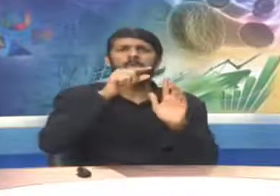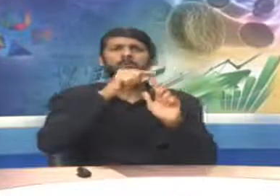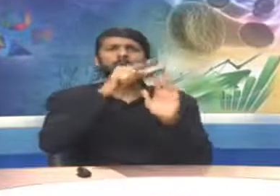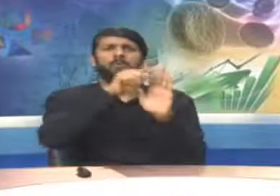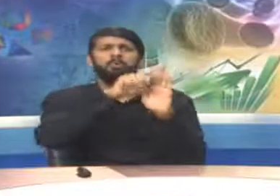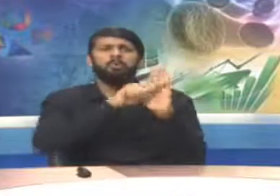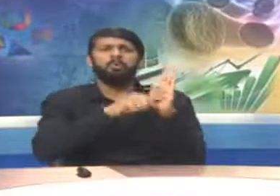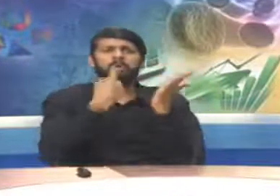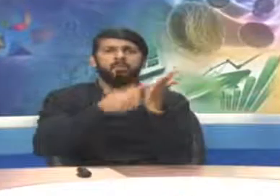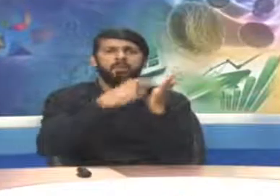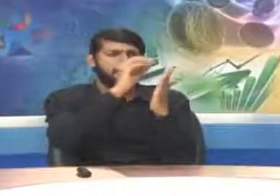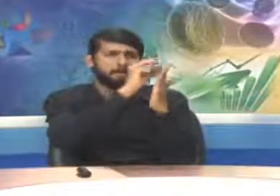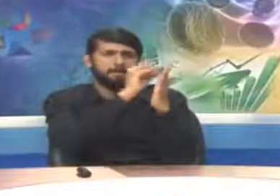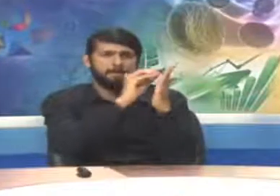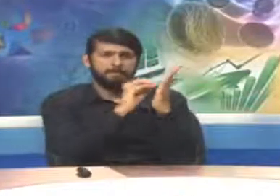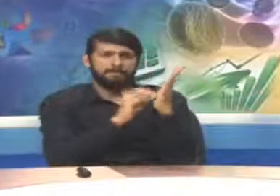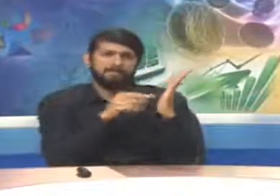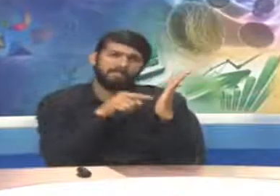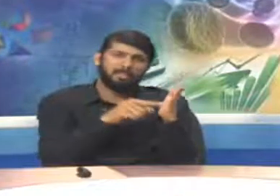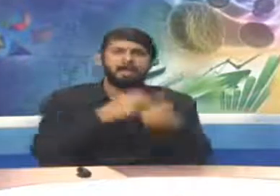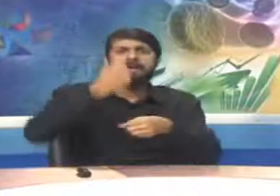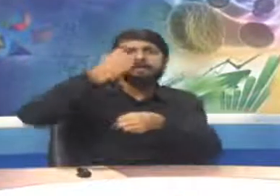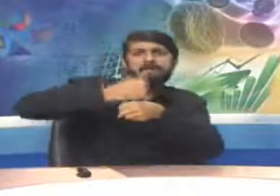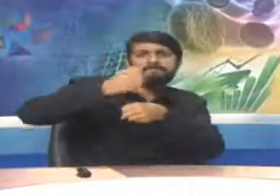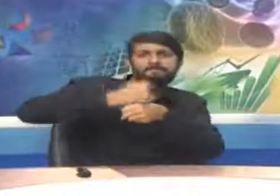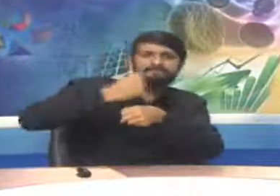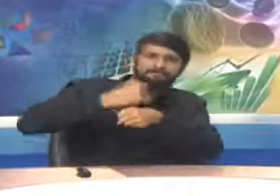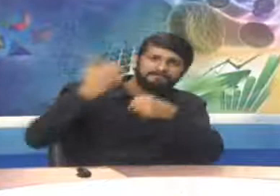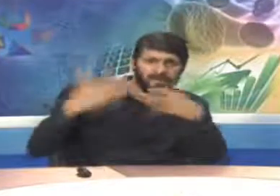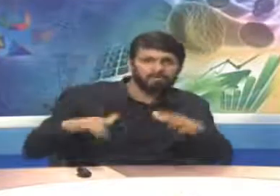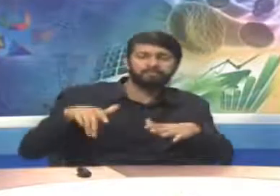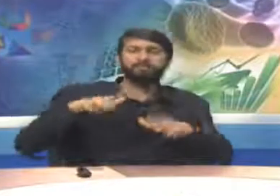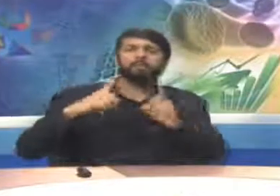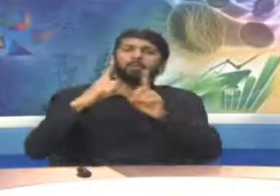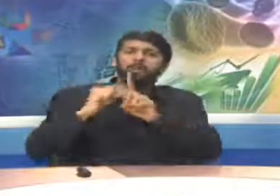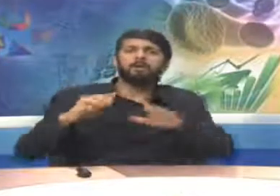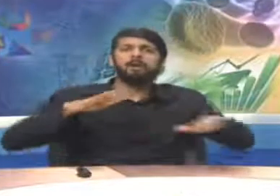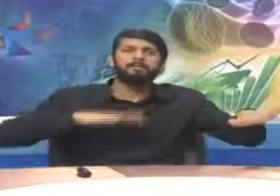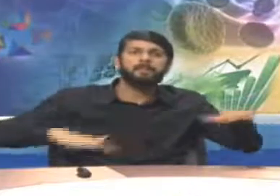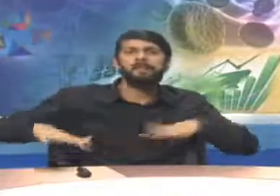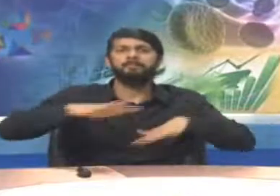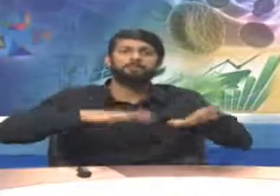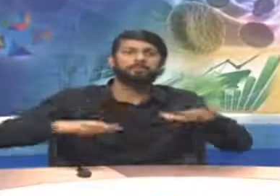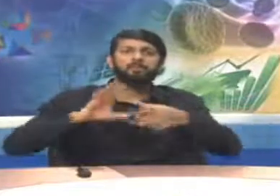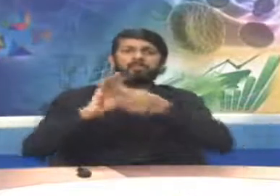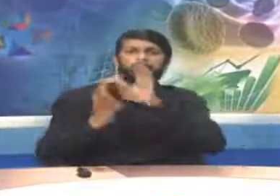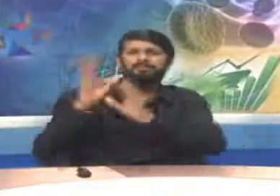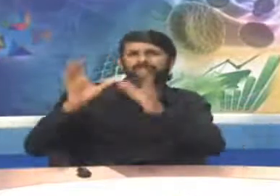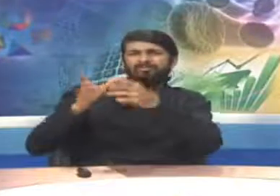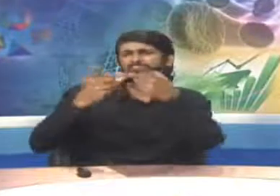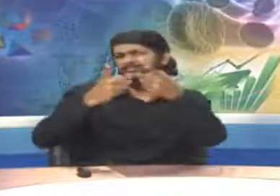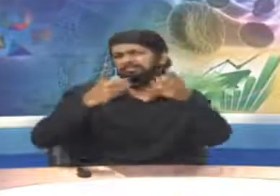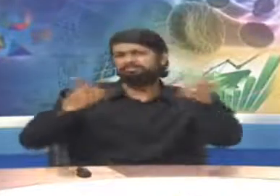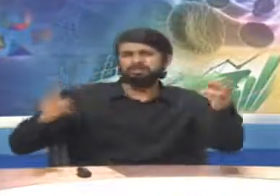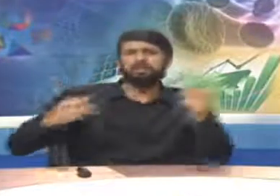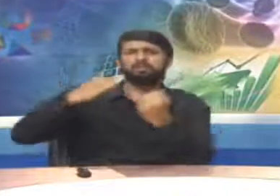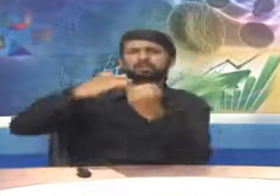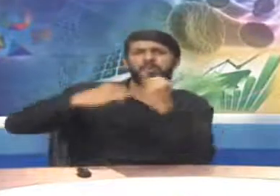as a method of policy in government, as an organizing principle